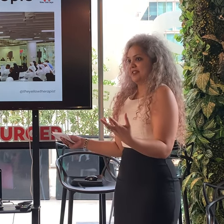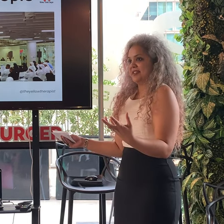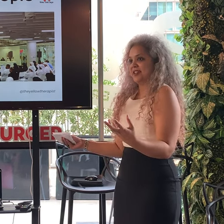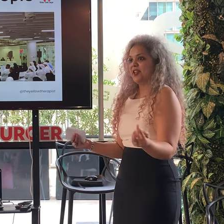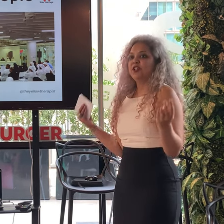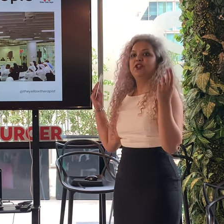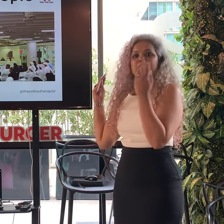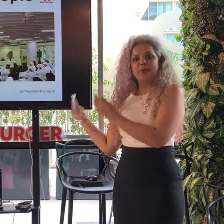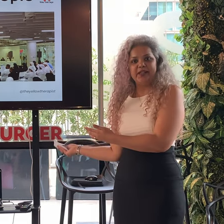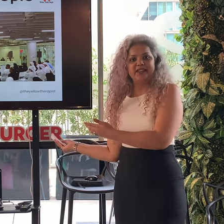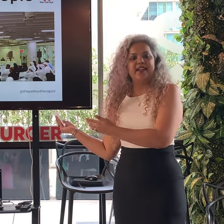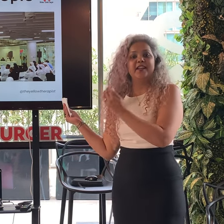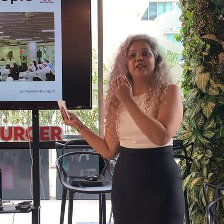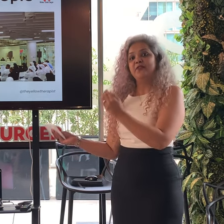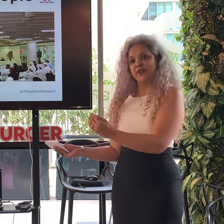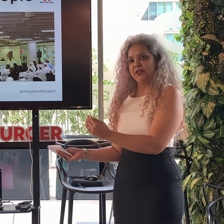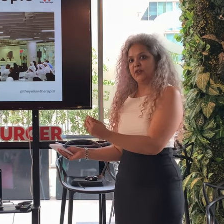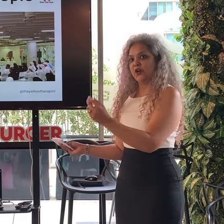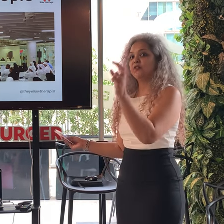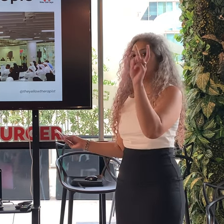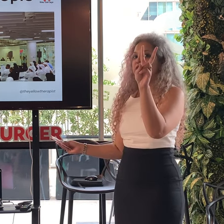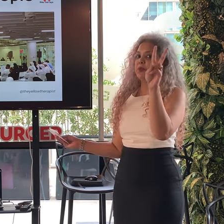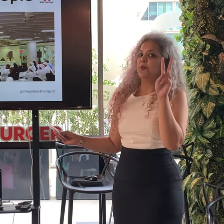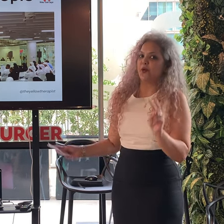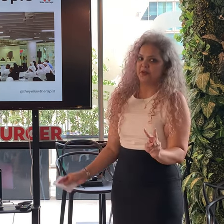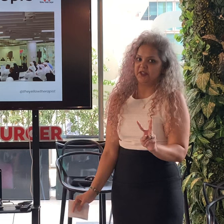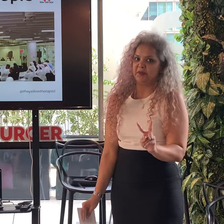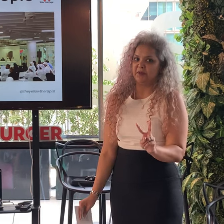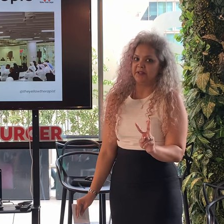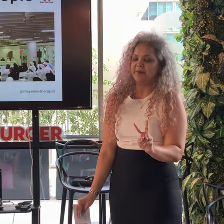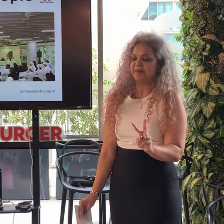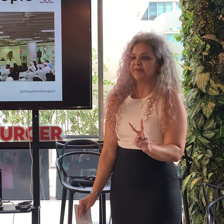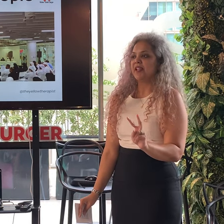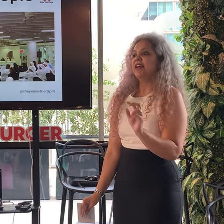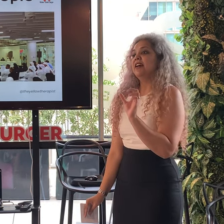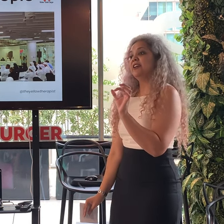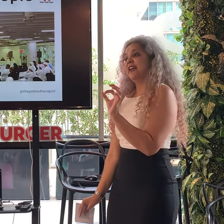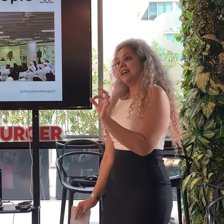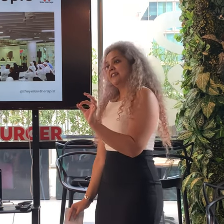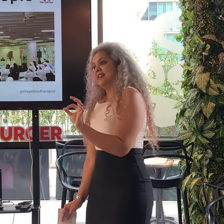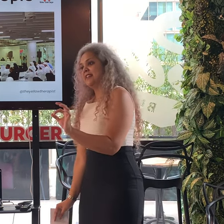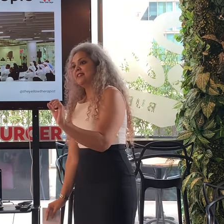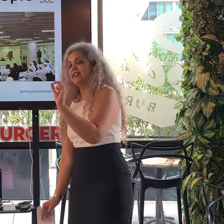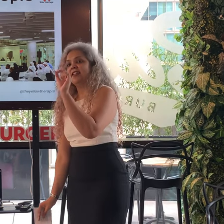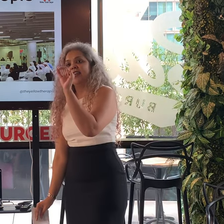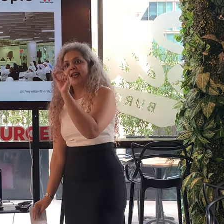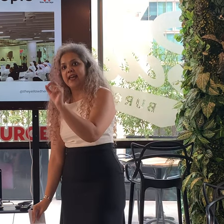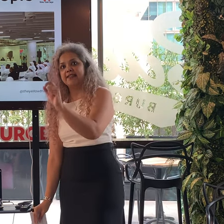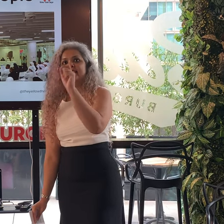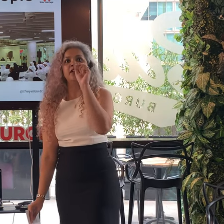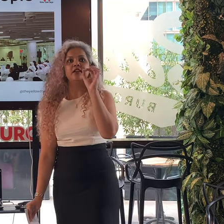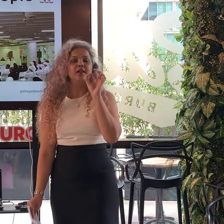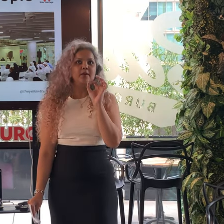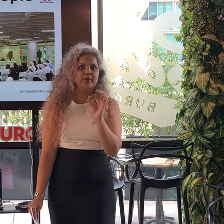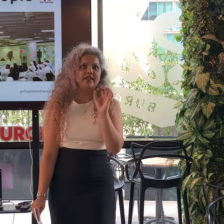to be there in front of two prominent people. Her Excellency Hessa Bin